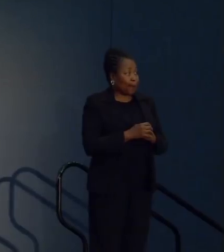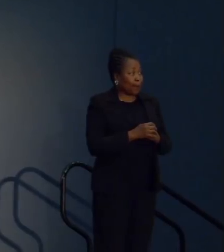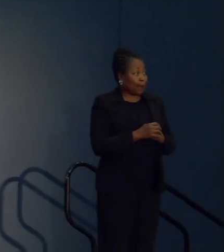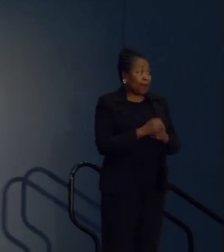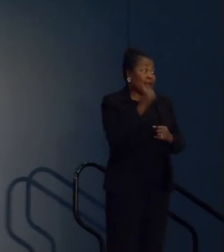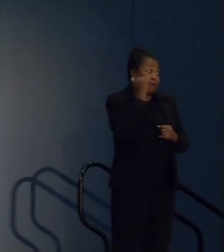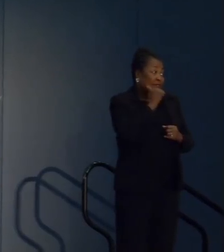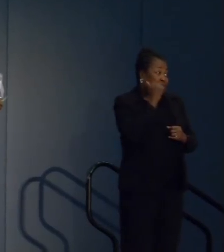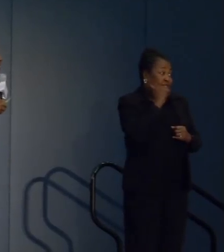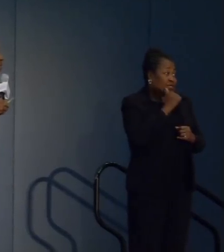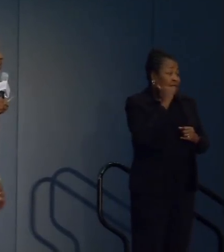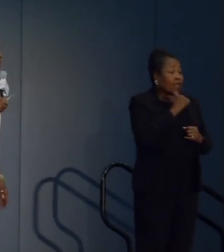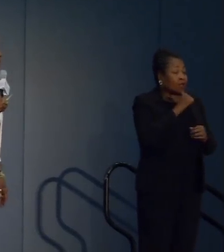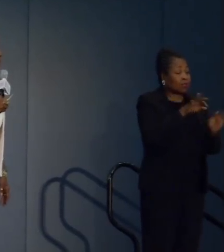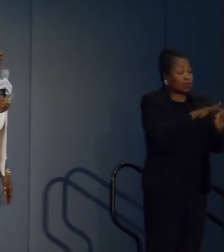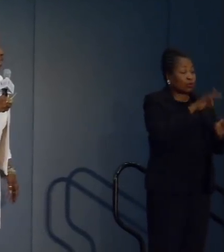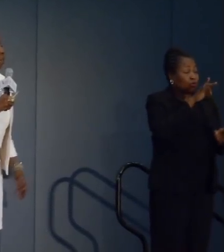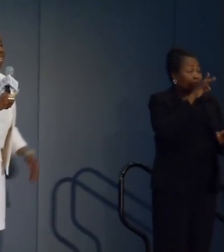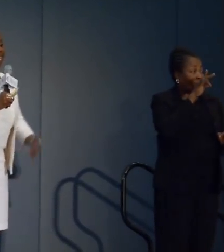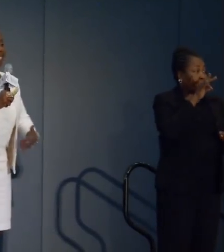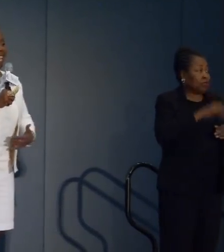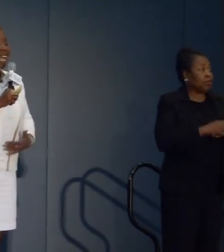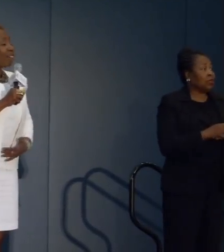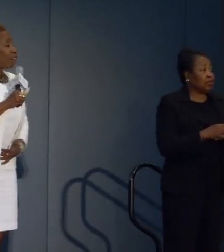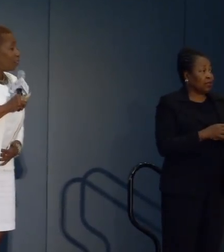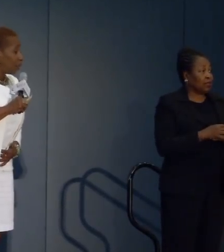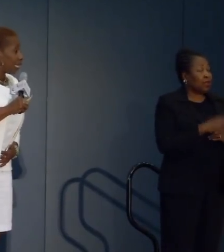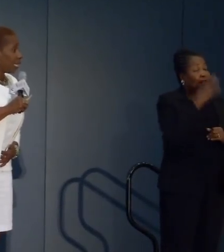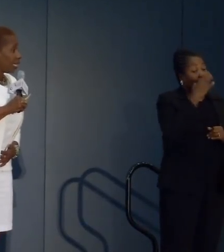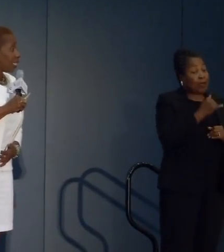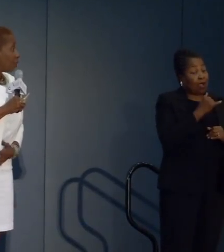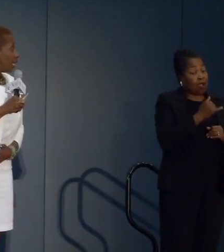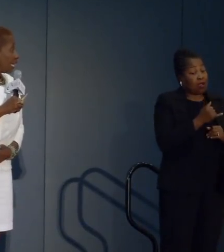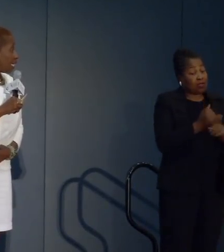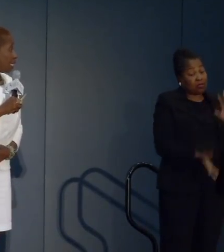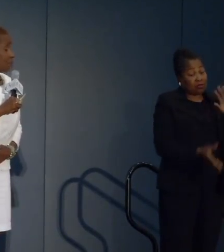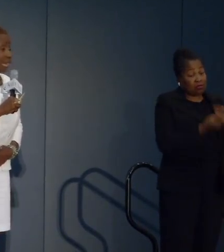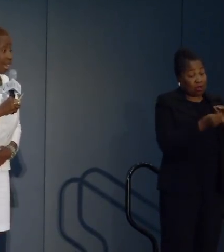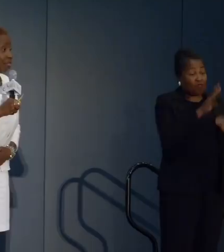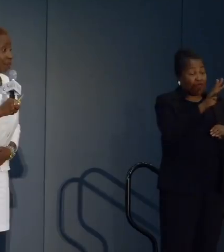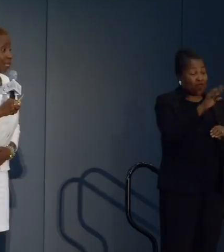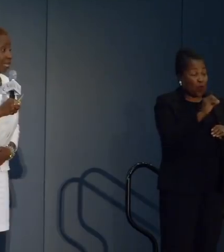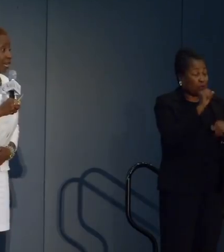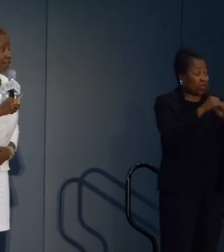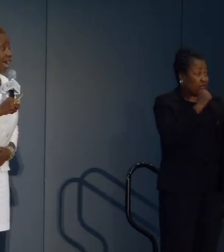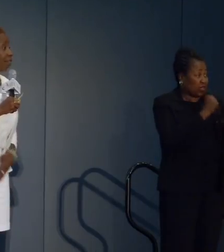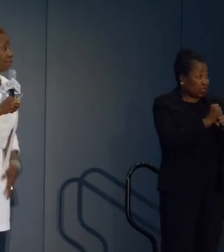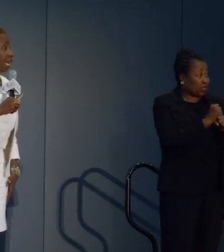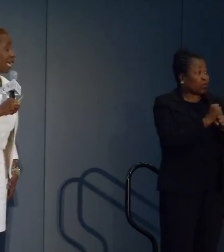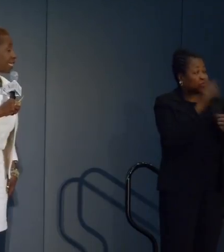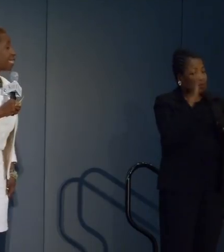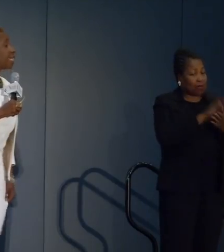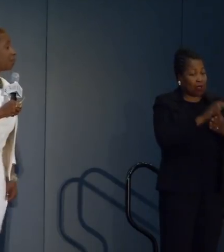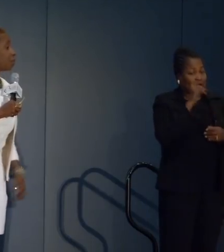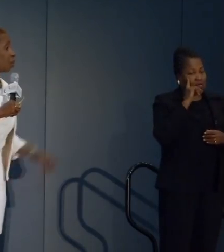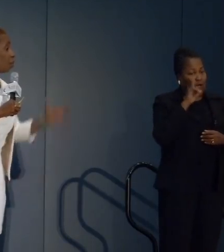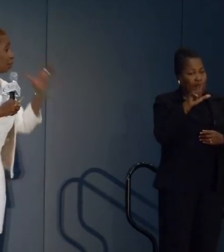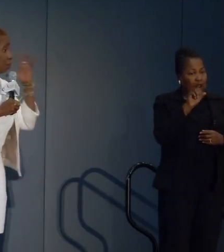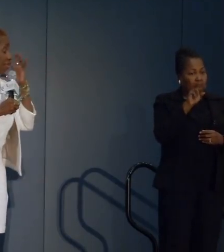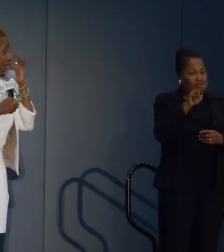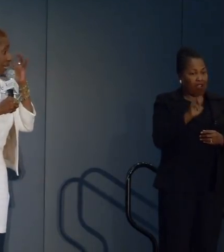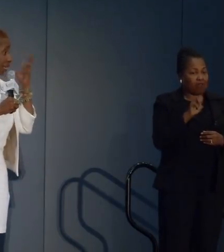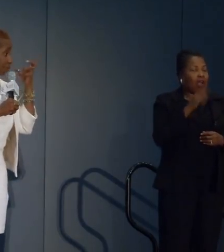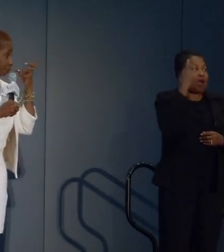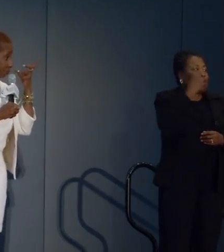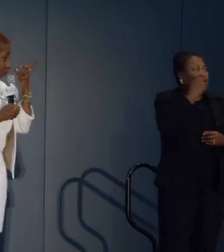My daily spiritual practice. Because after 40 years in a relationship that I thought was love, I realized that something was wrong